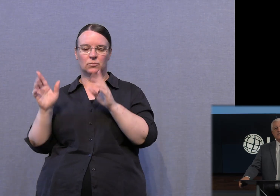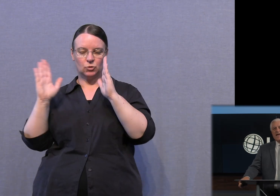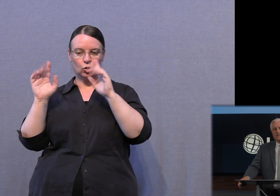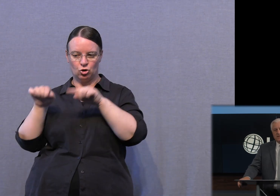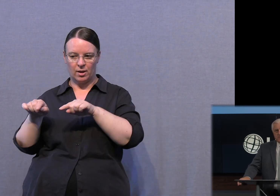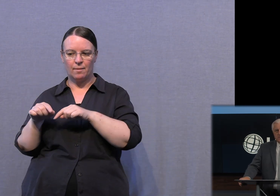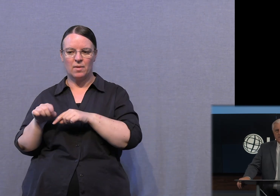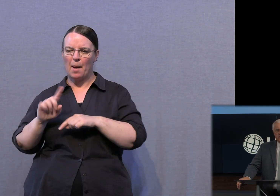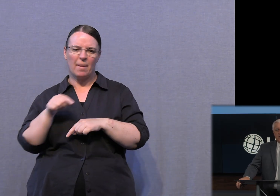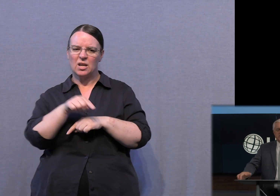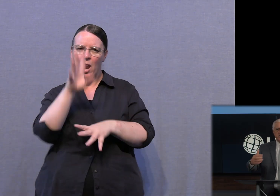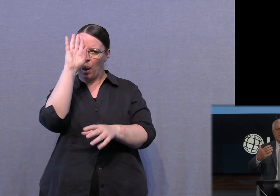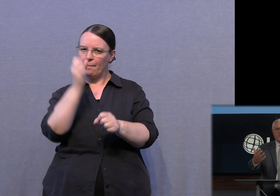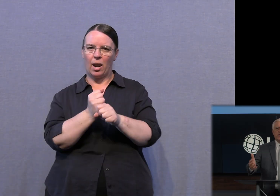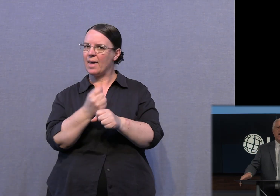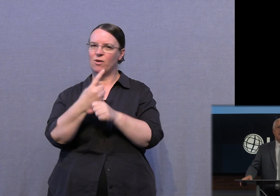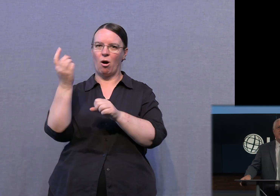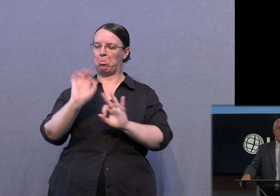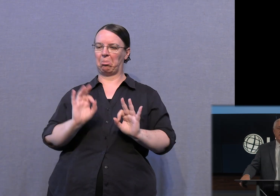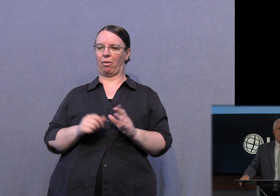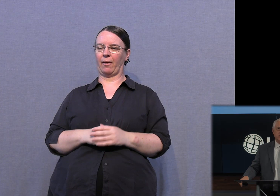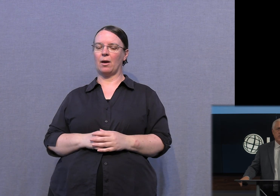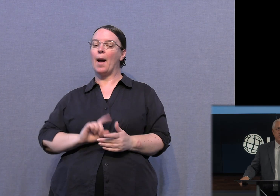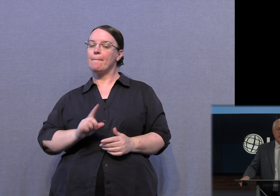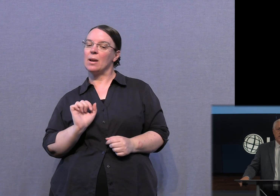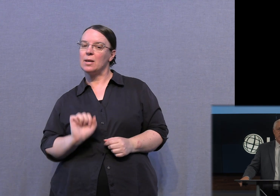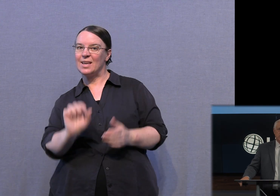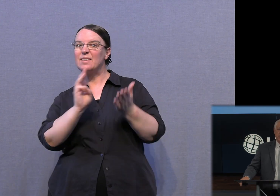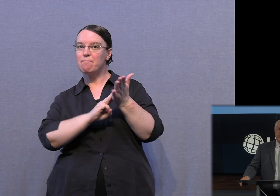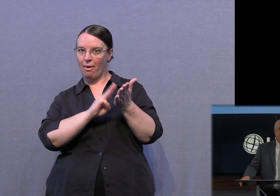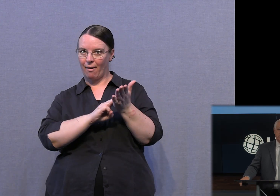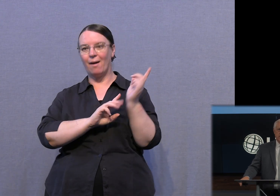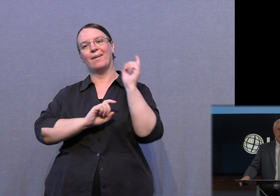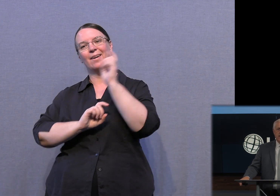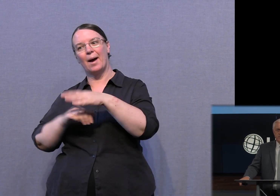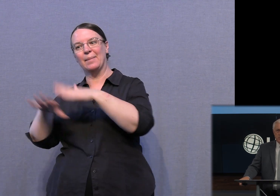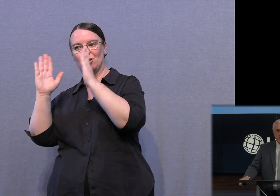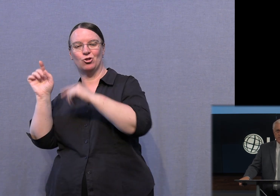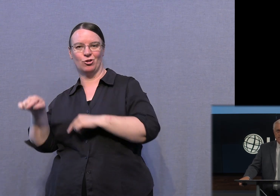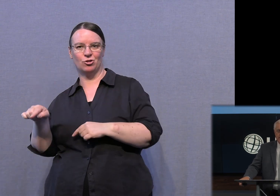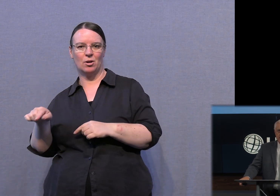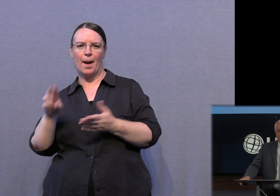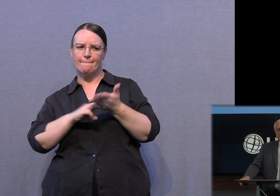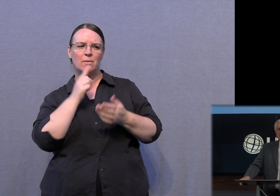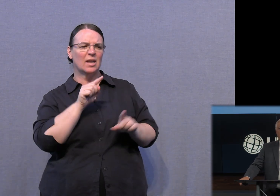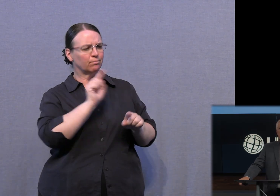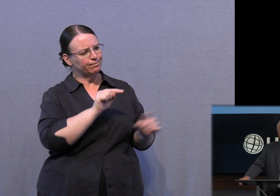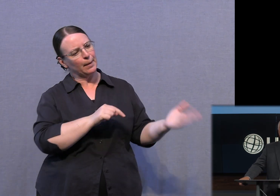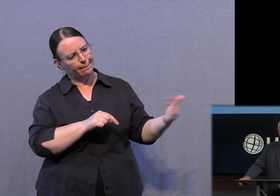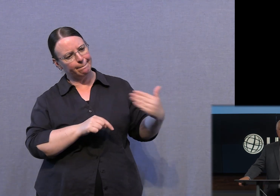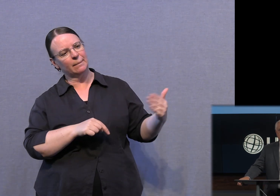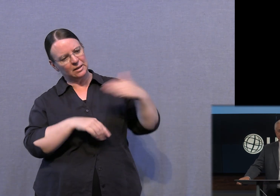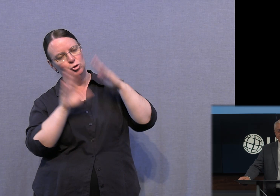he was an atheist. Nevertheless, his mother had got converted in our church. She insisted that he come to church. He said he